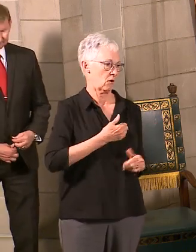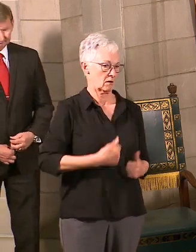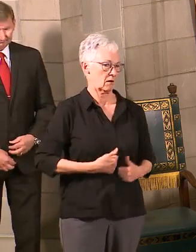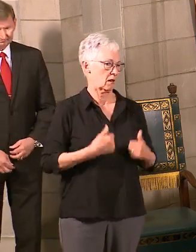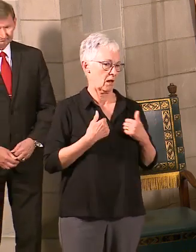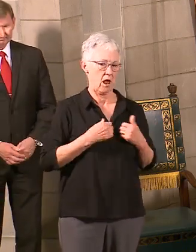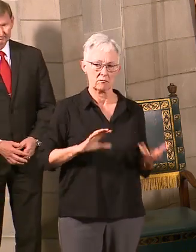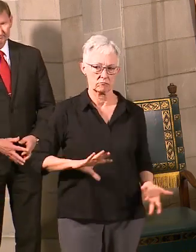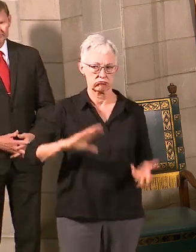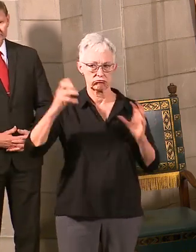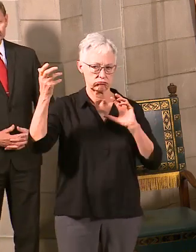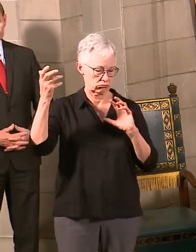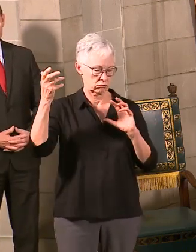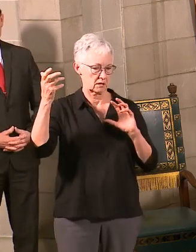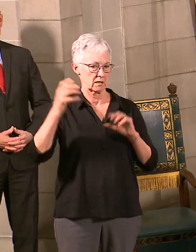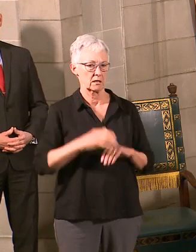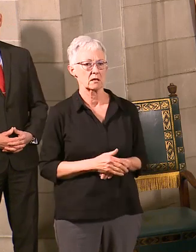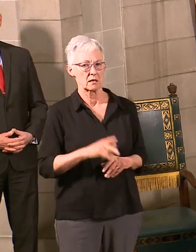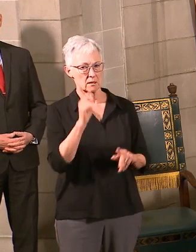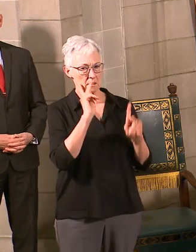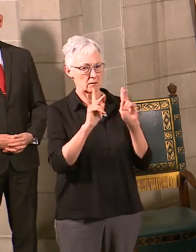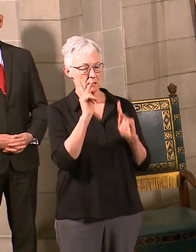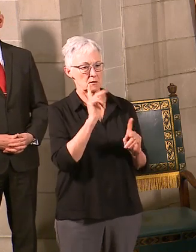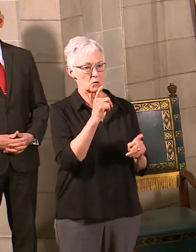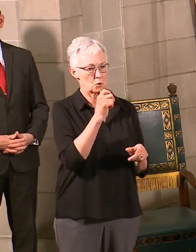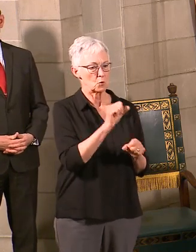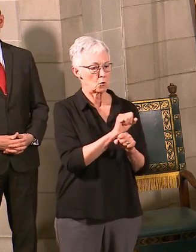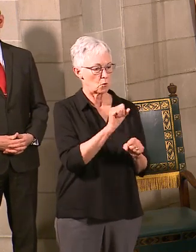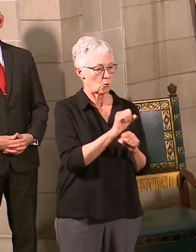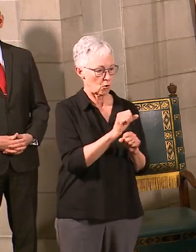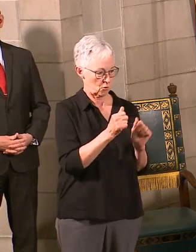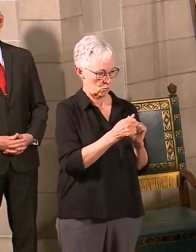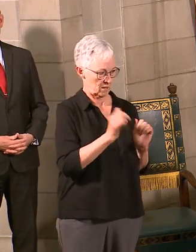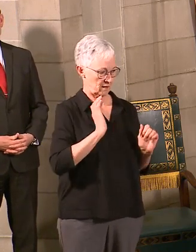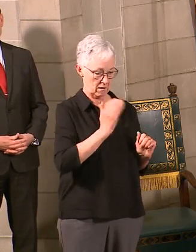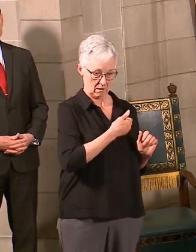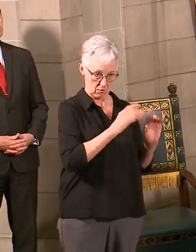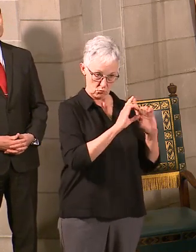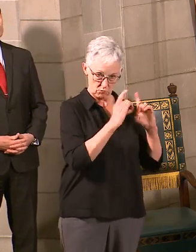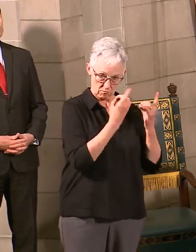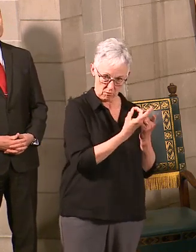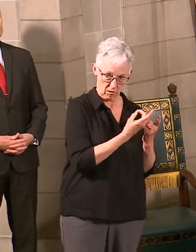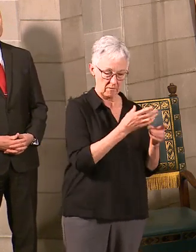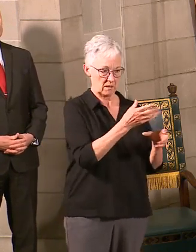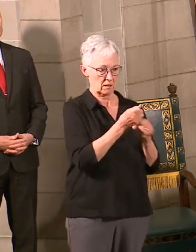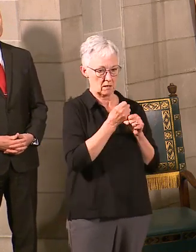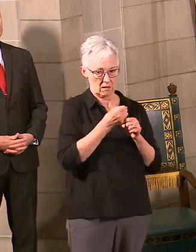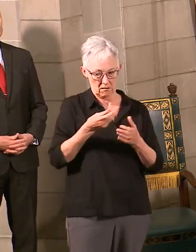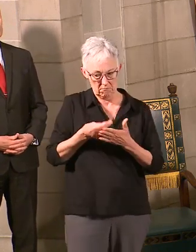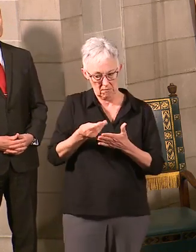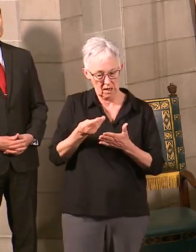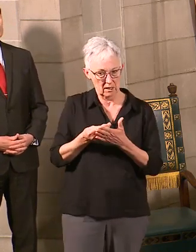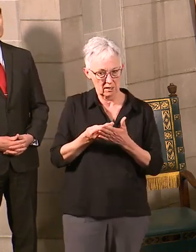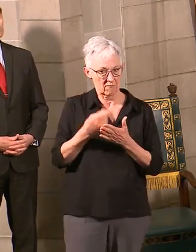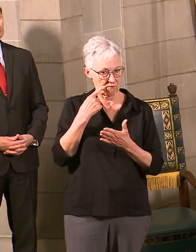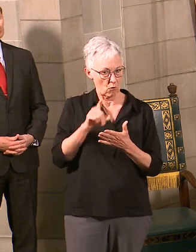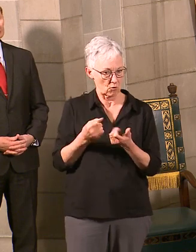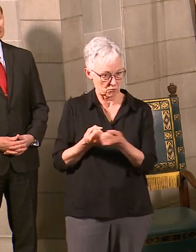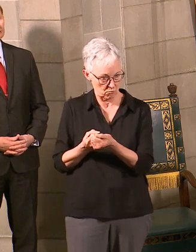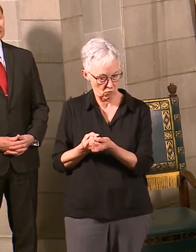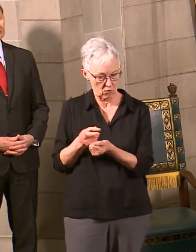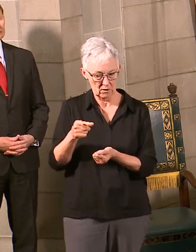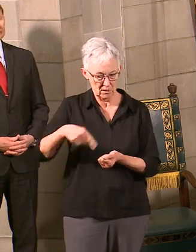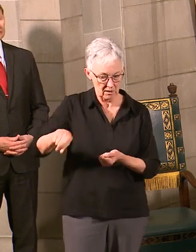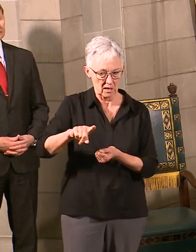families served by CFS through child care subsidies. As of this morning, 481